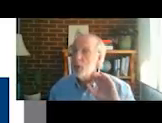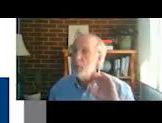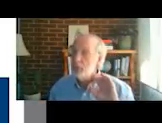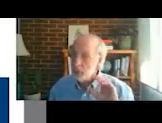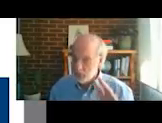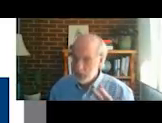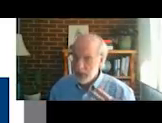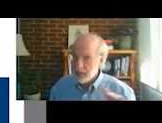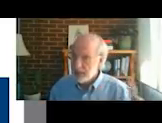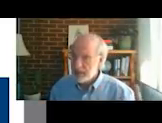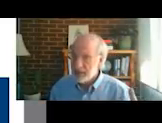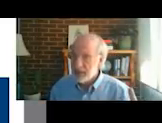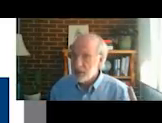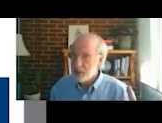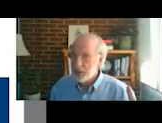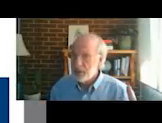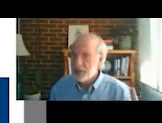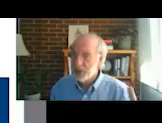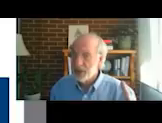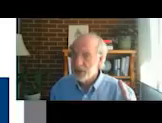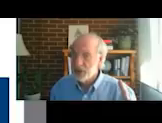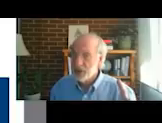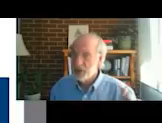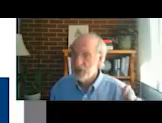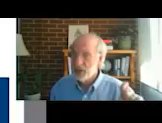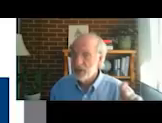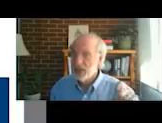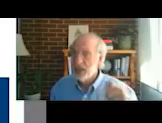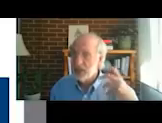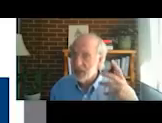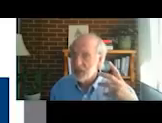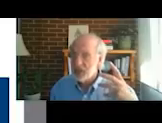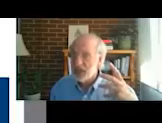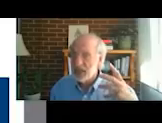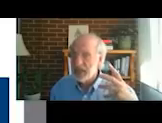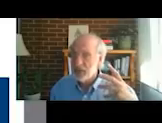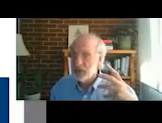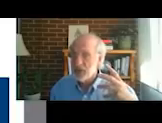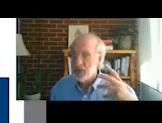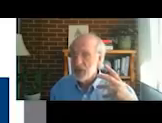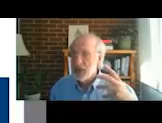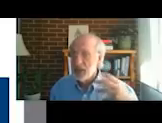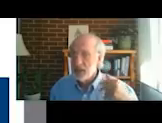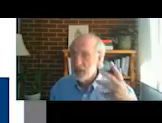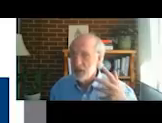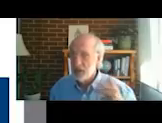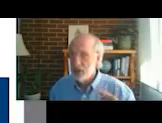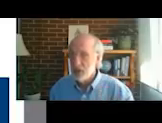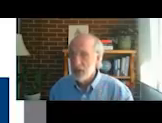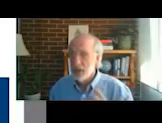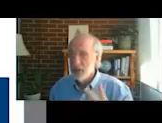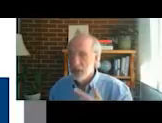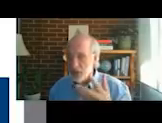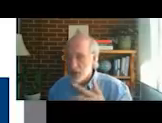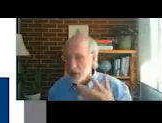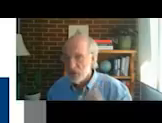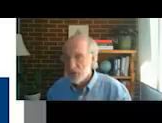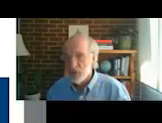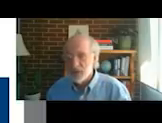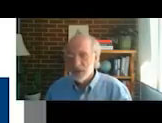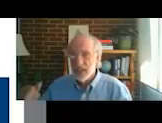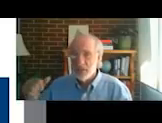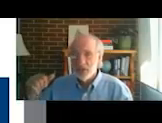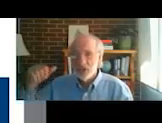Or, and this is another problem that frequently occurs with teaching sign language to students